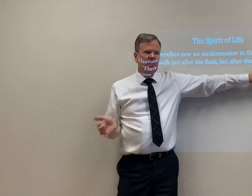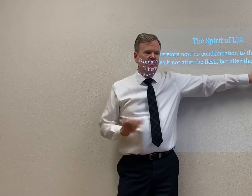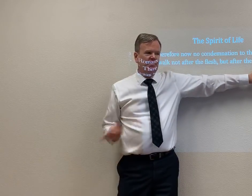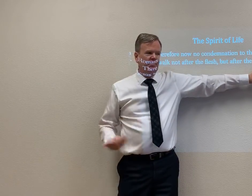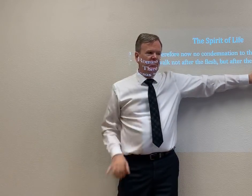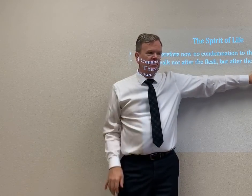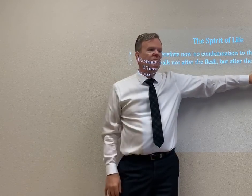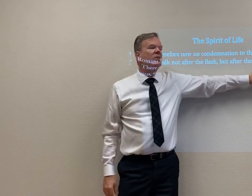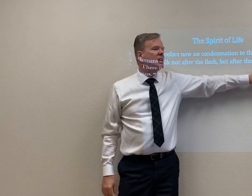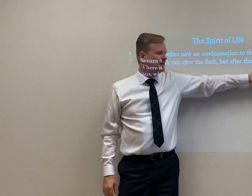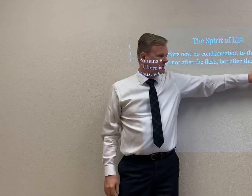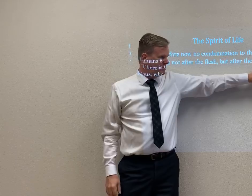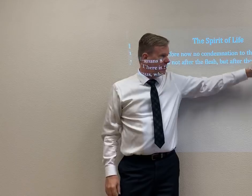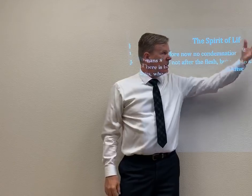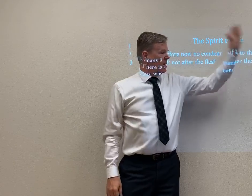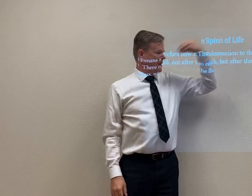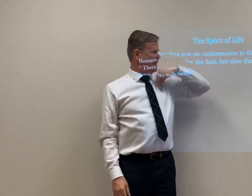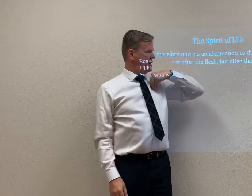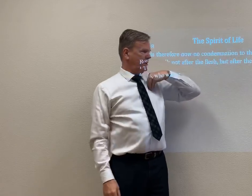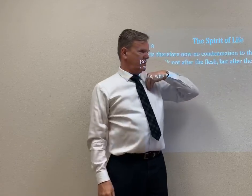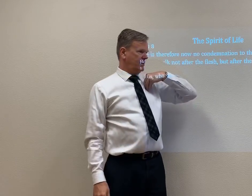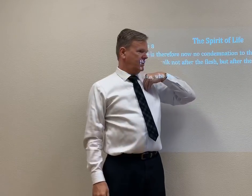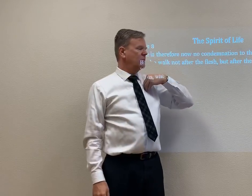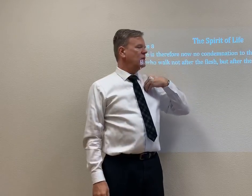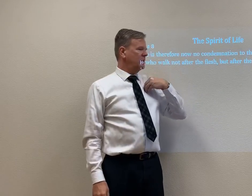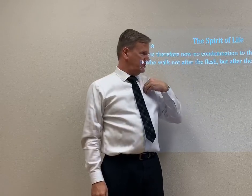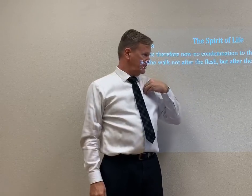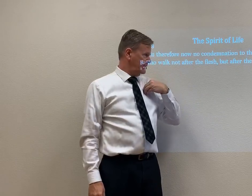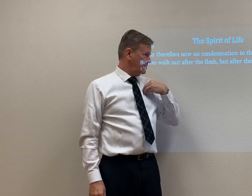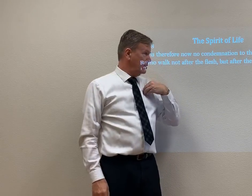Ghost. It's the same thing. Okay? Spirit that is given to us, right?